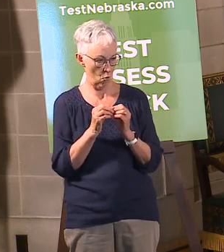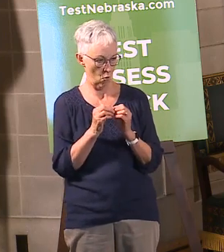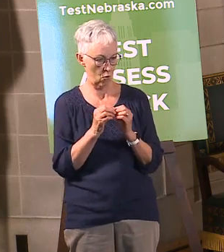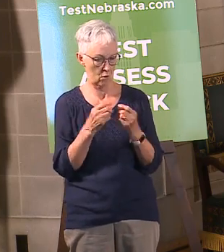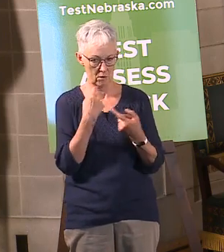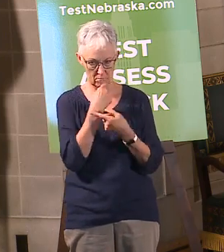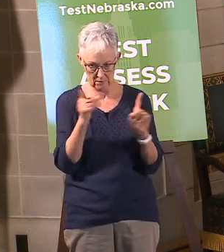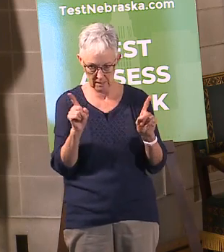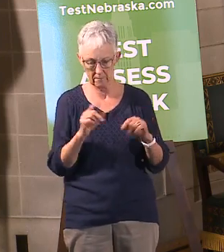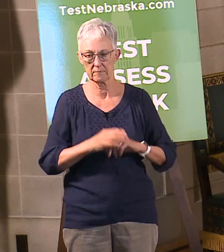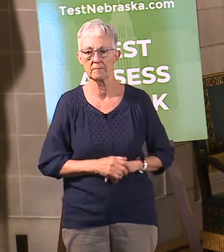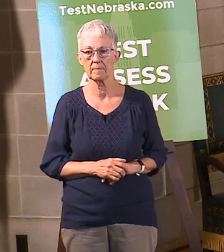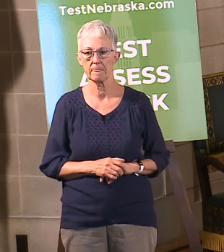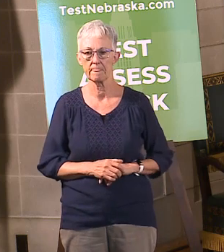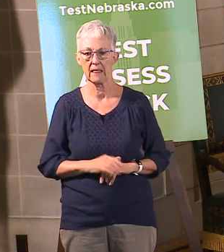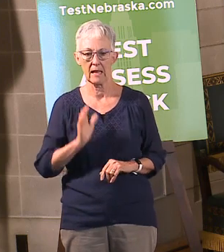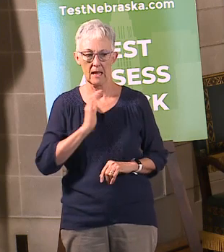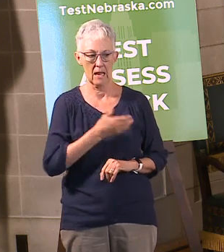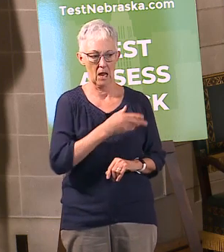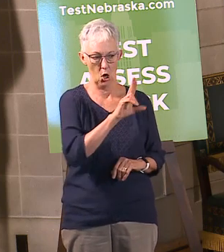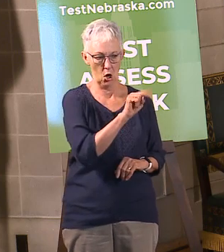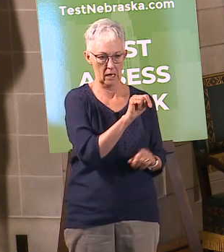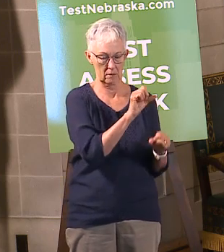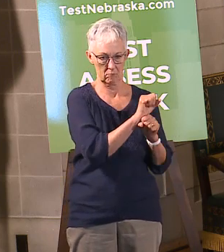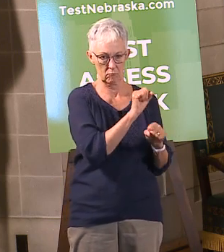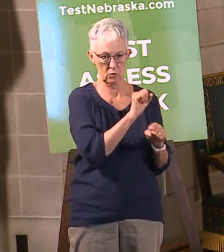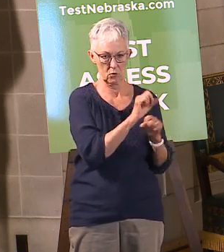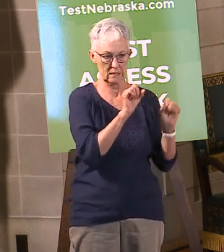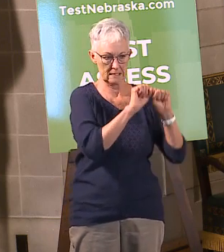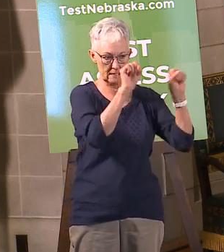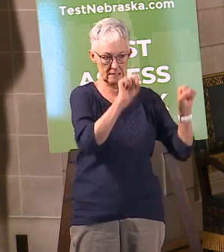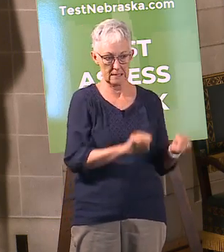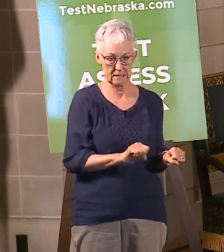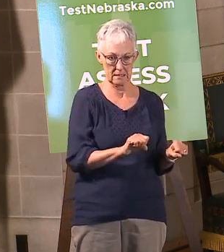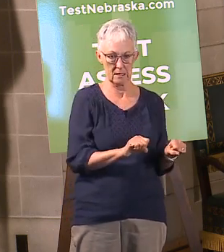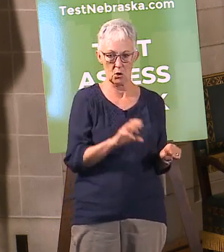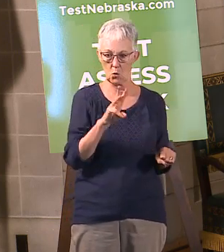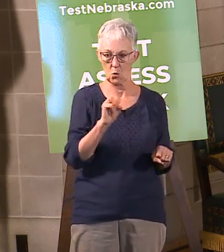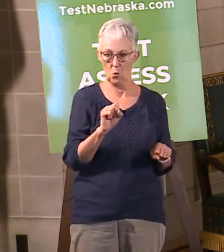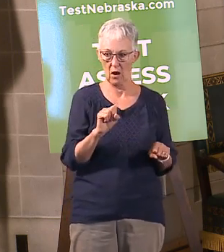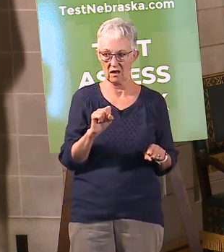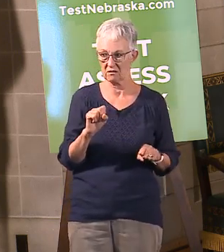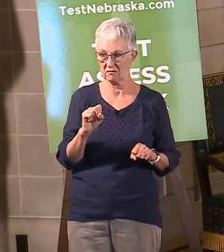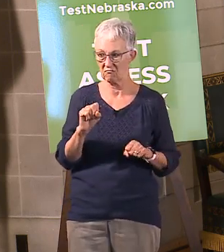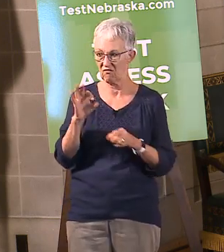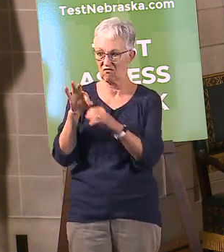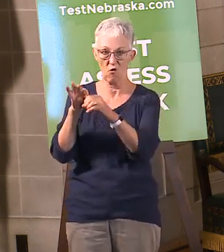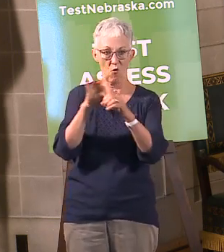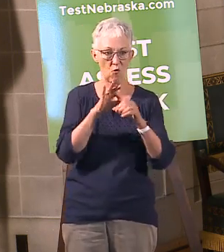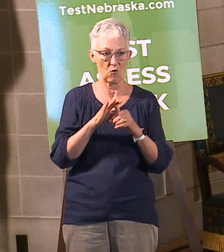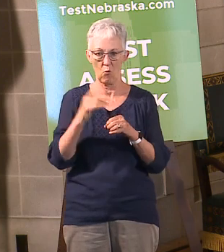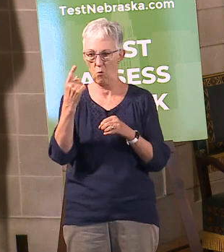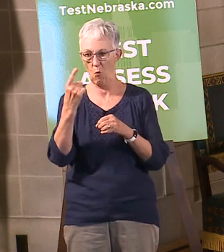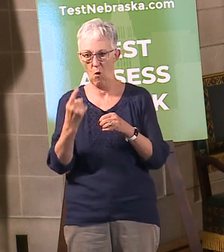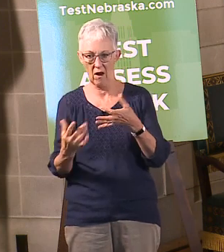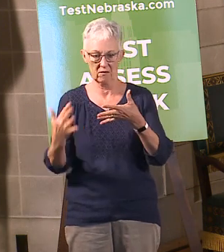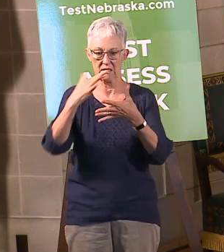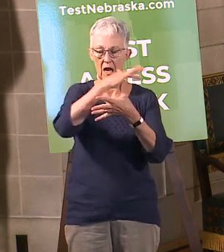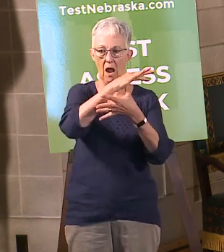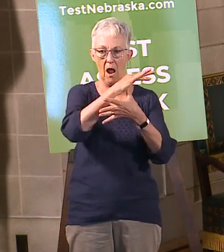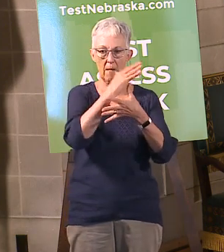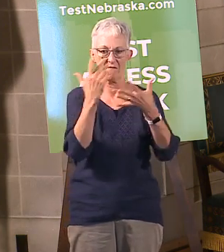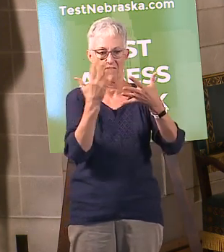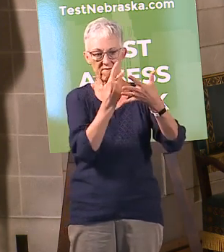One, that our unemployment system was actually ranked as one of the 5 states that was able to be